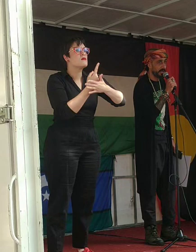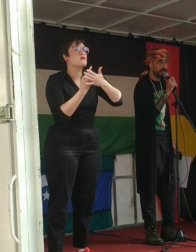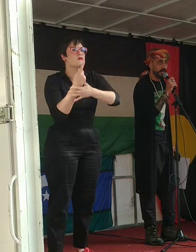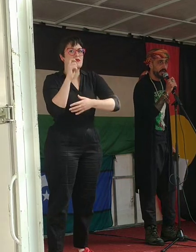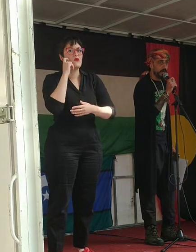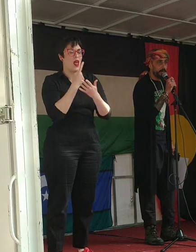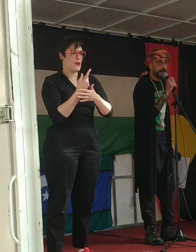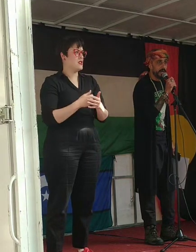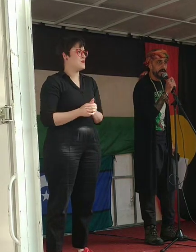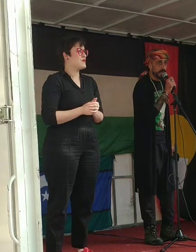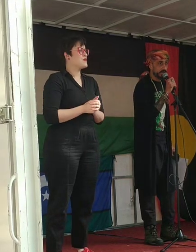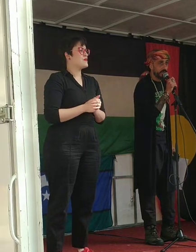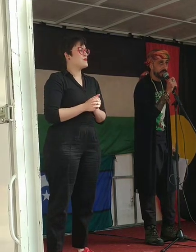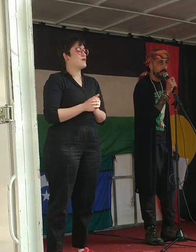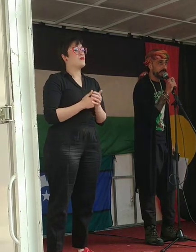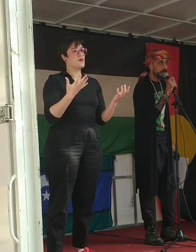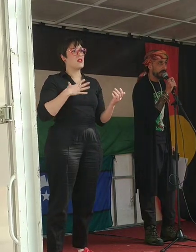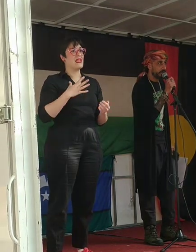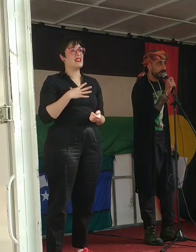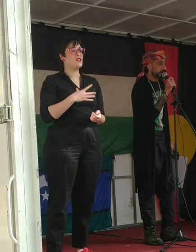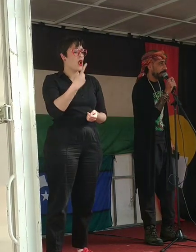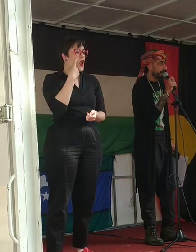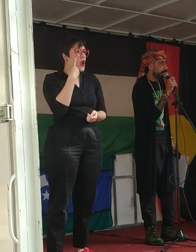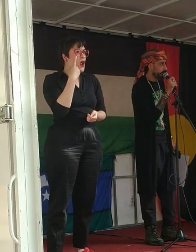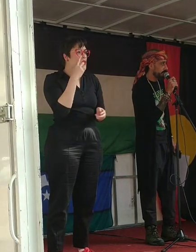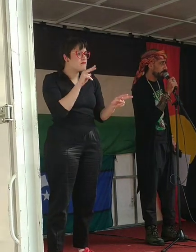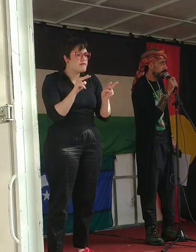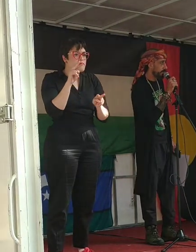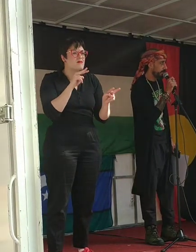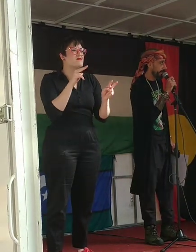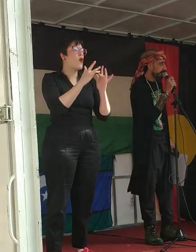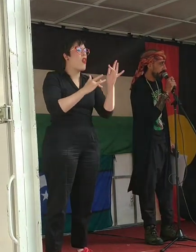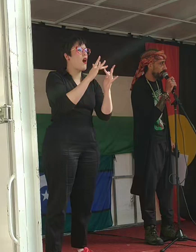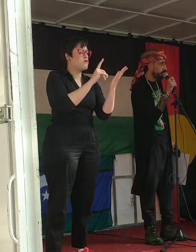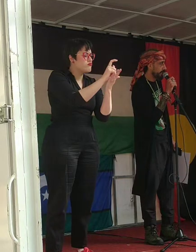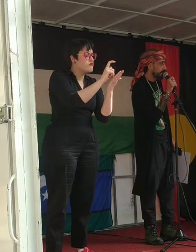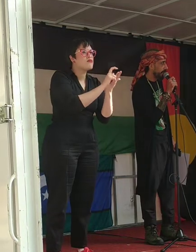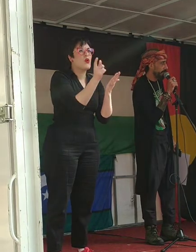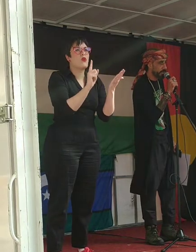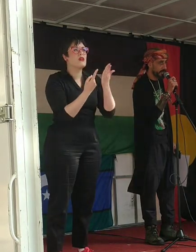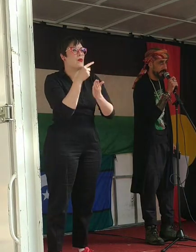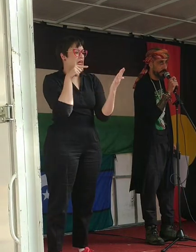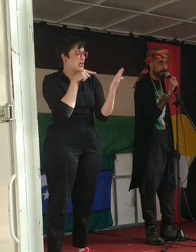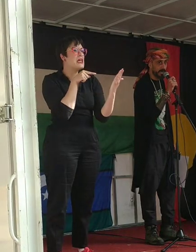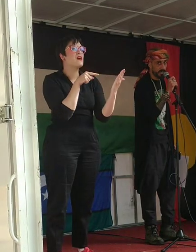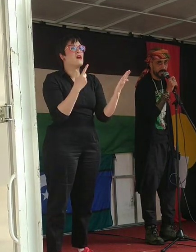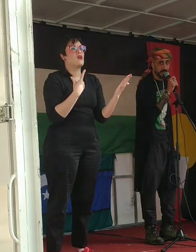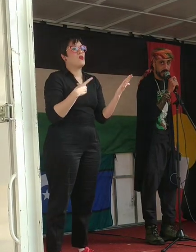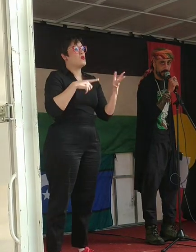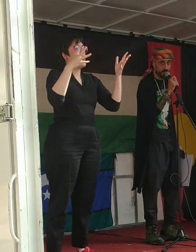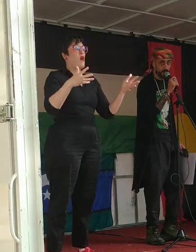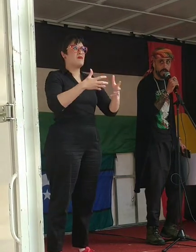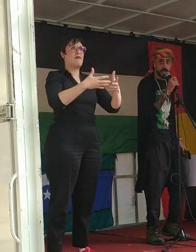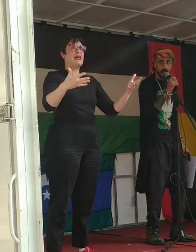going to be happening. Pay attention to the platforms. Pay attention to what's going to happen, because there's a lot of big